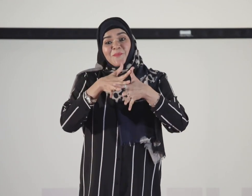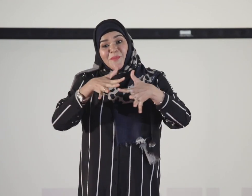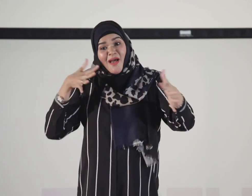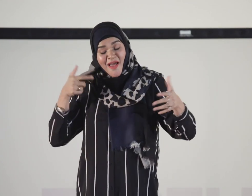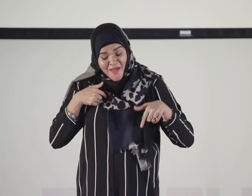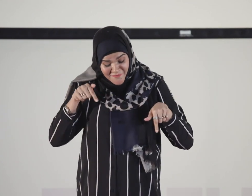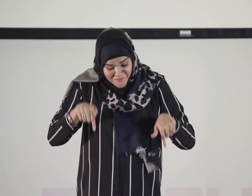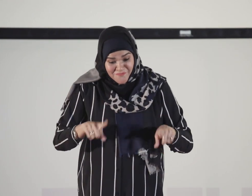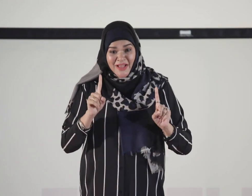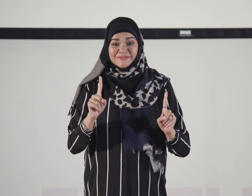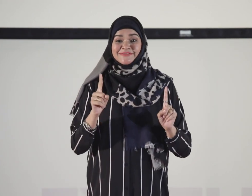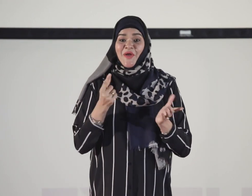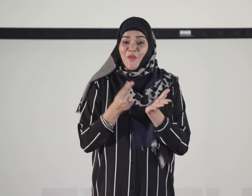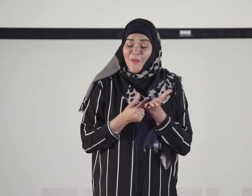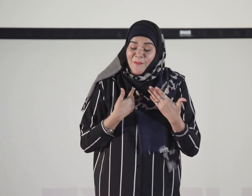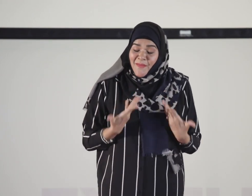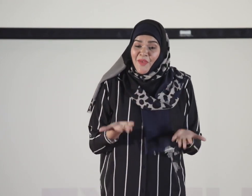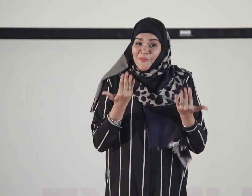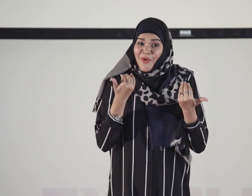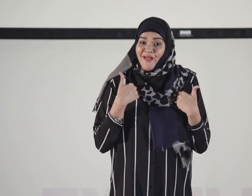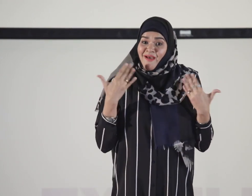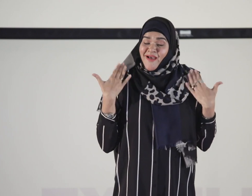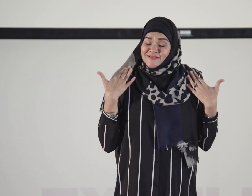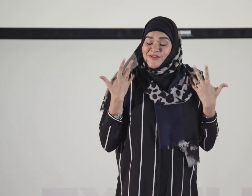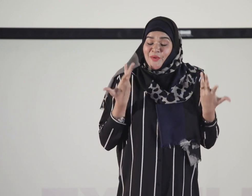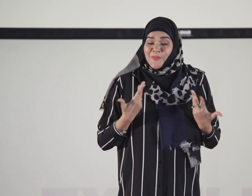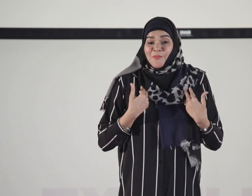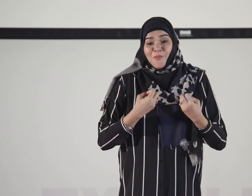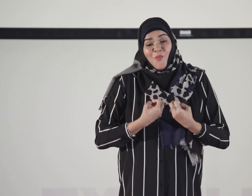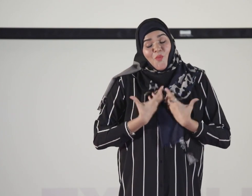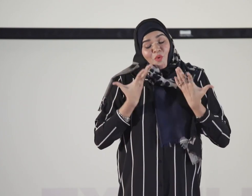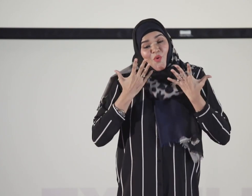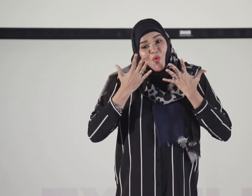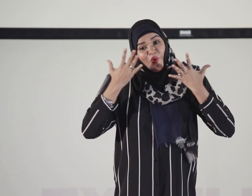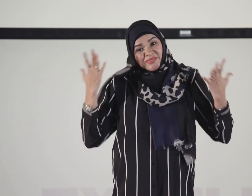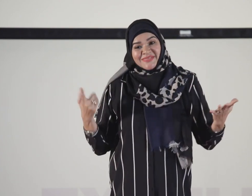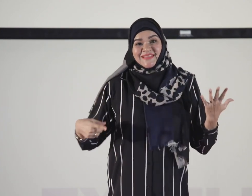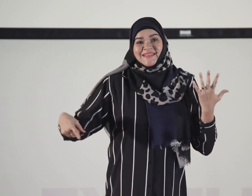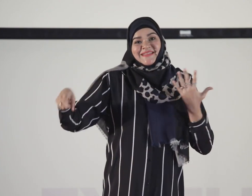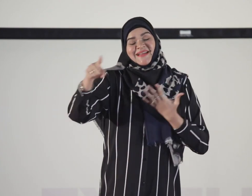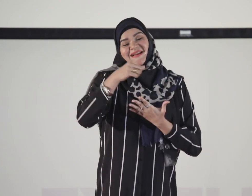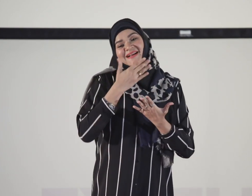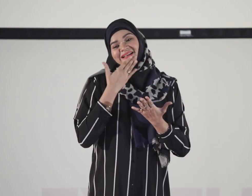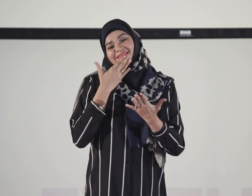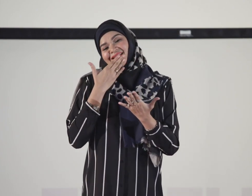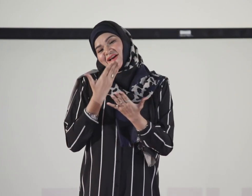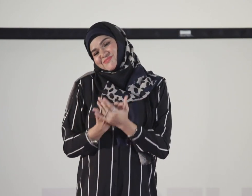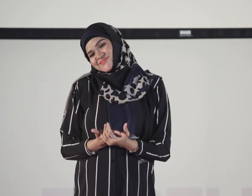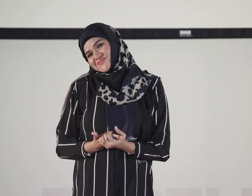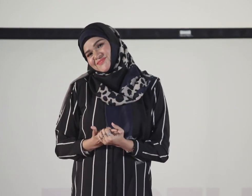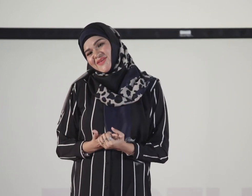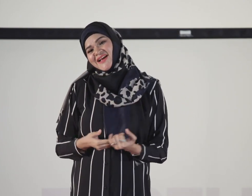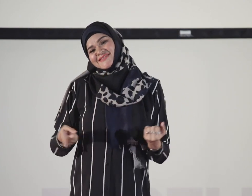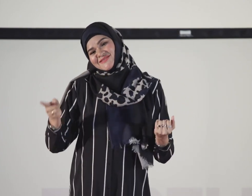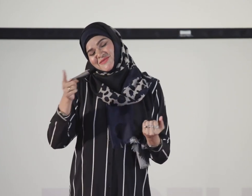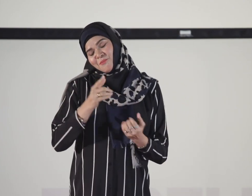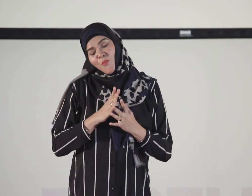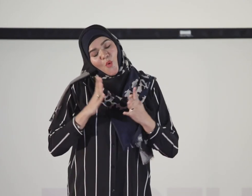so much, ladies and gentlemen, for having me here today. This is the first time I'm sharing about my life with